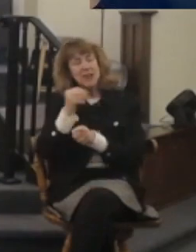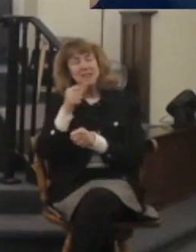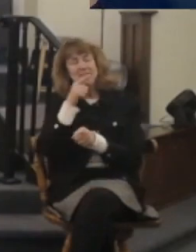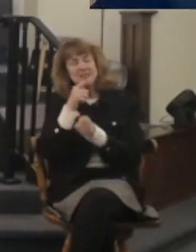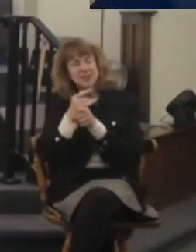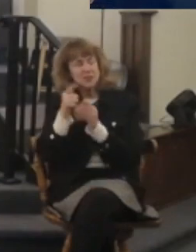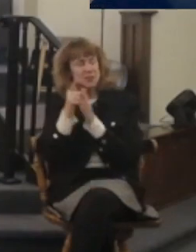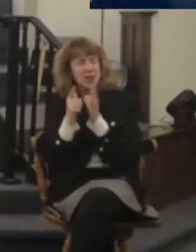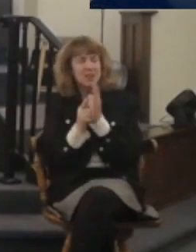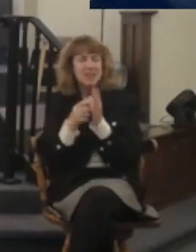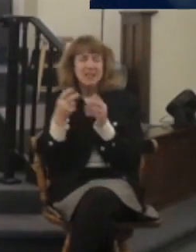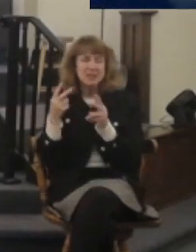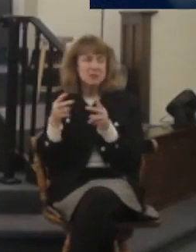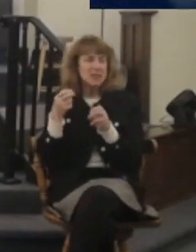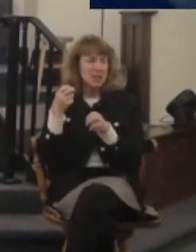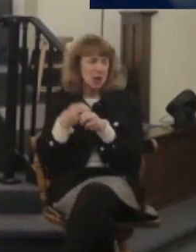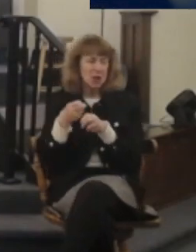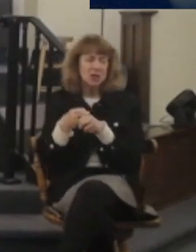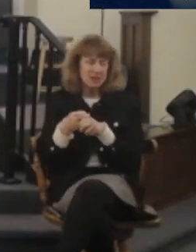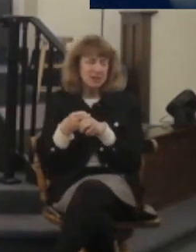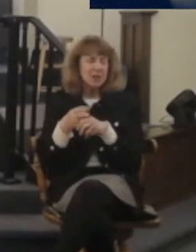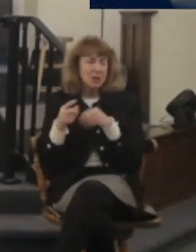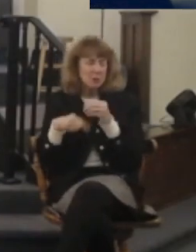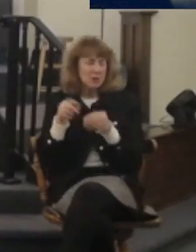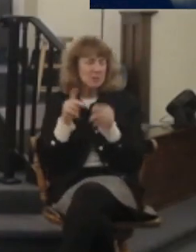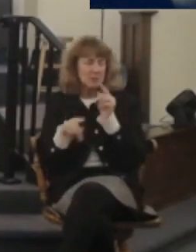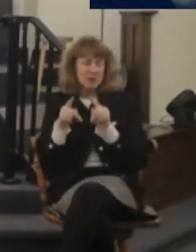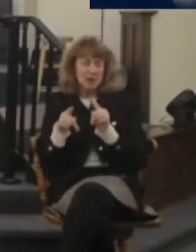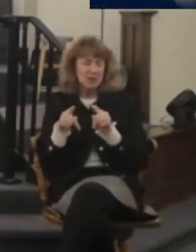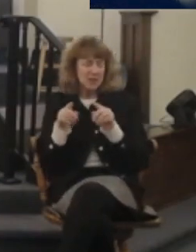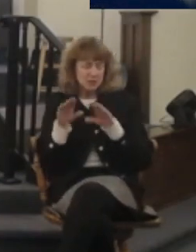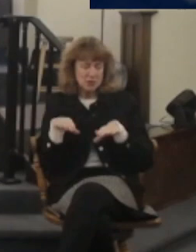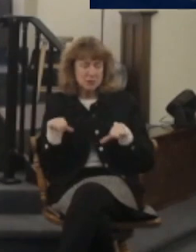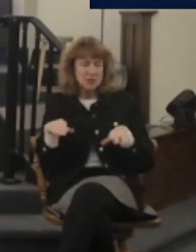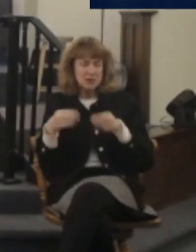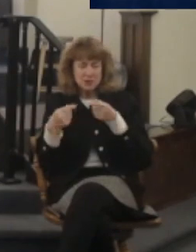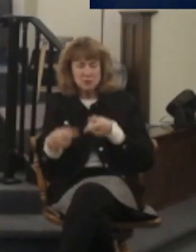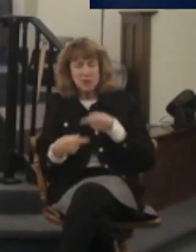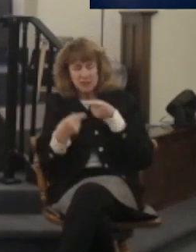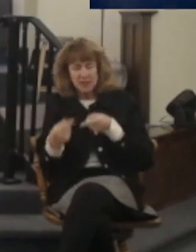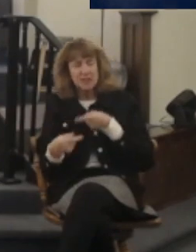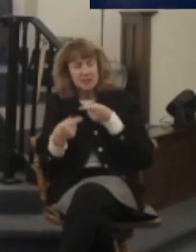It sucks when adults get diseases like that, but having a child get it,